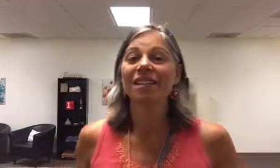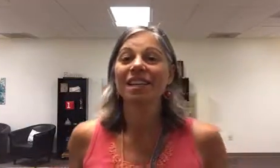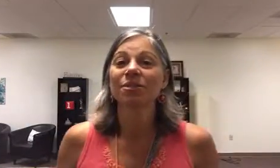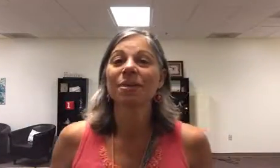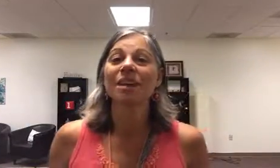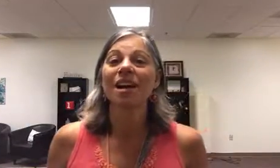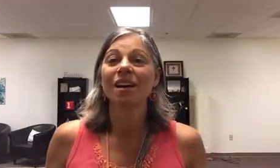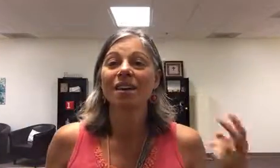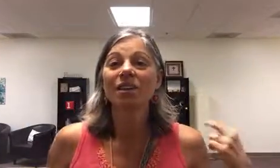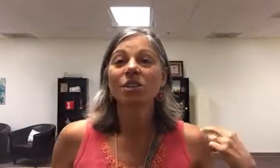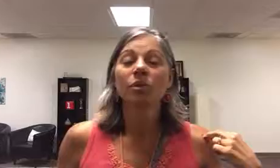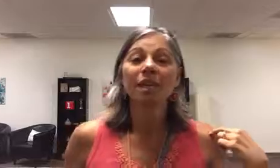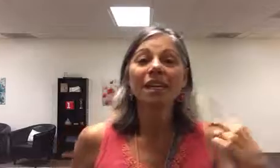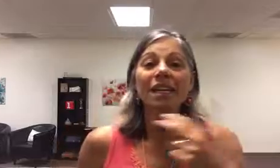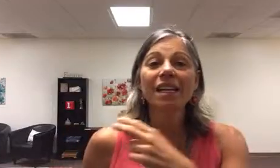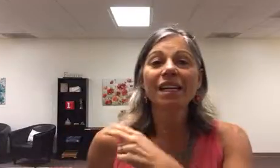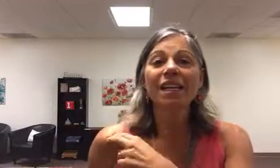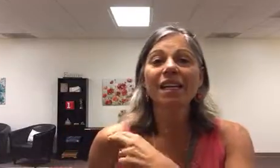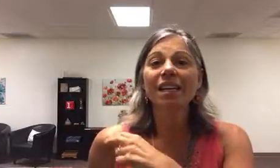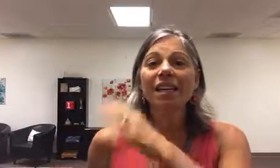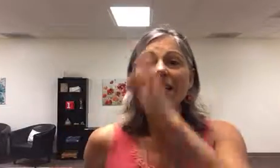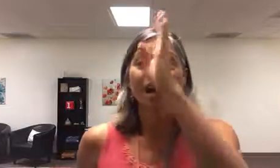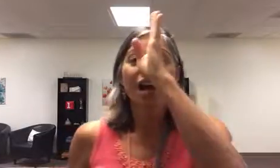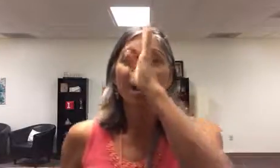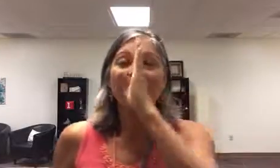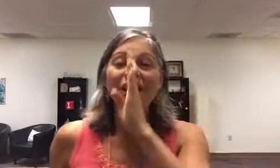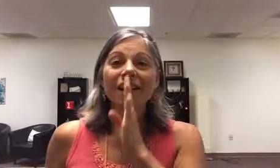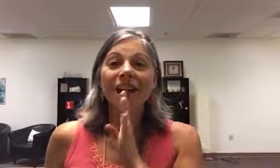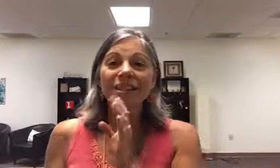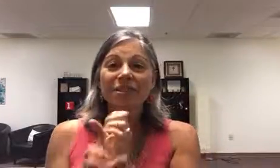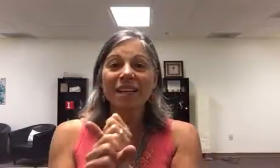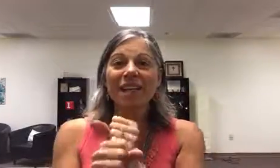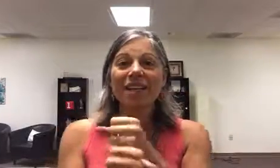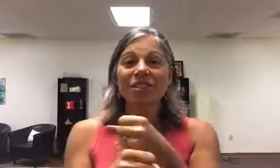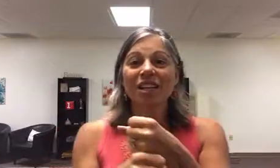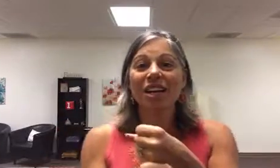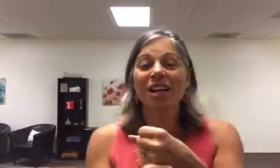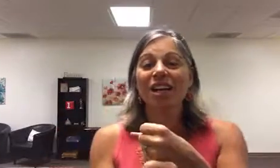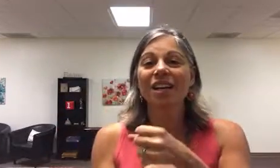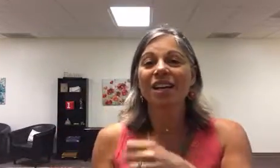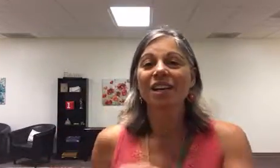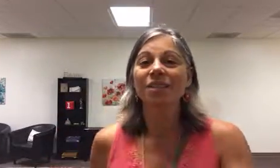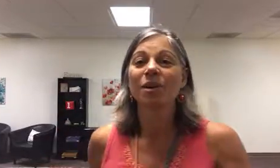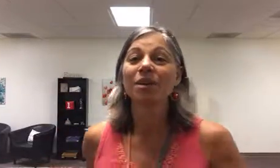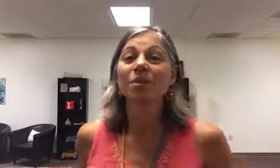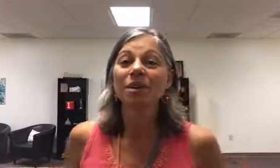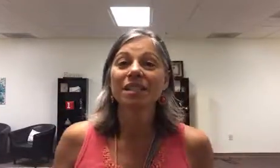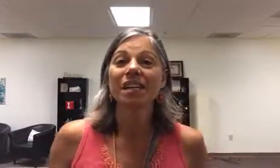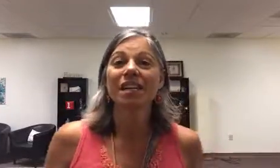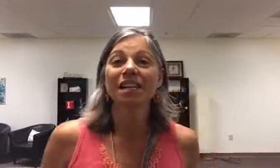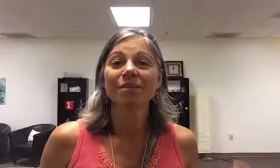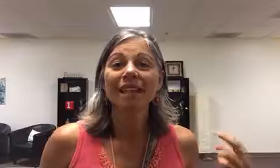Yes, we are. We are God's creation. One more time.